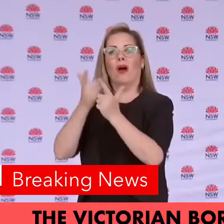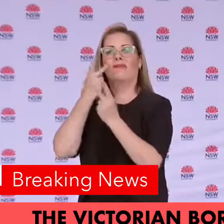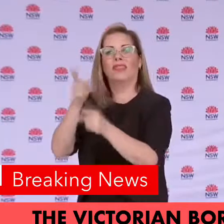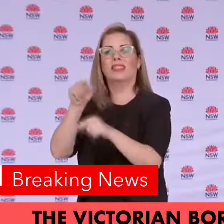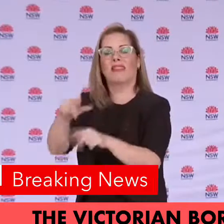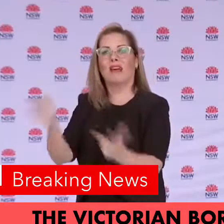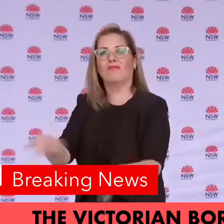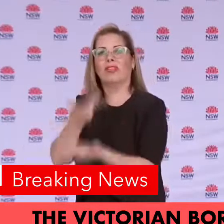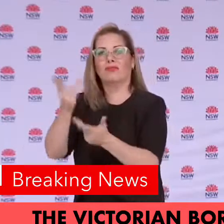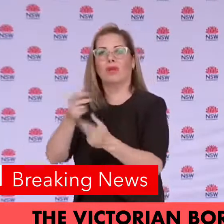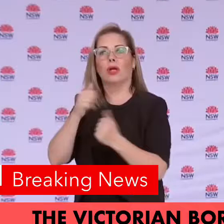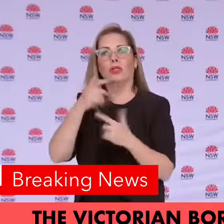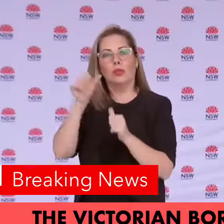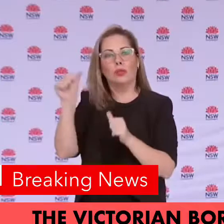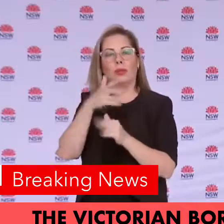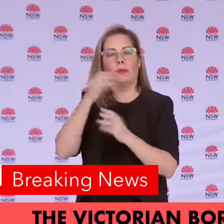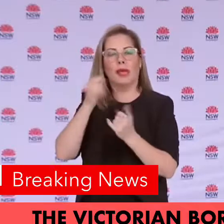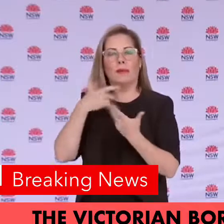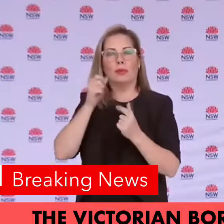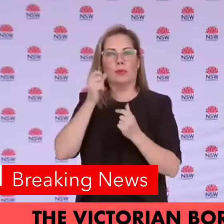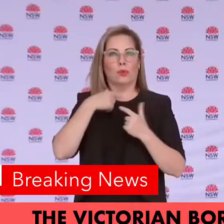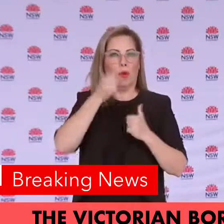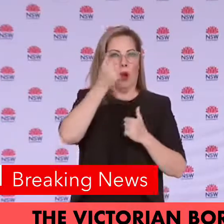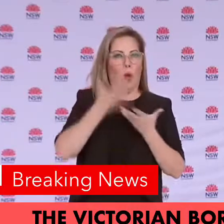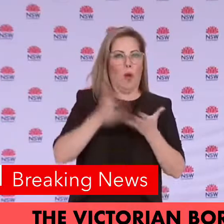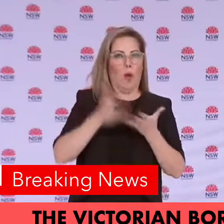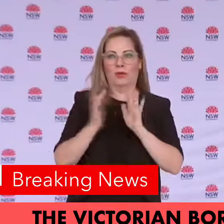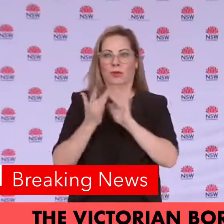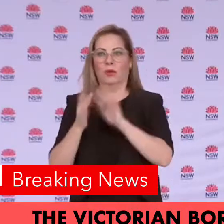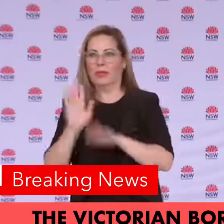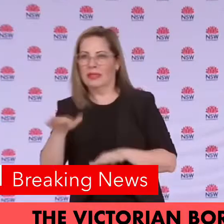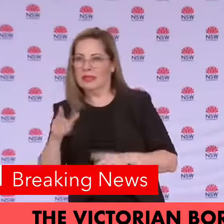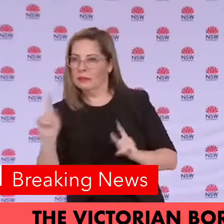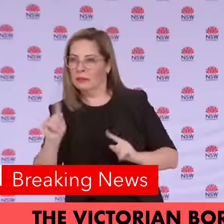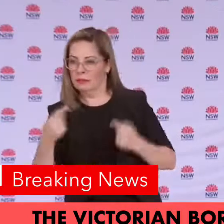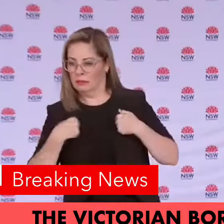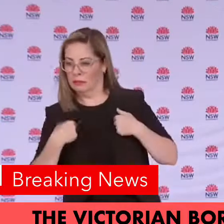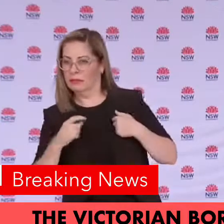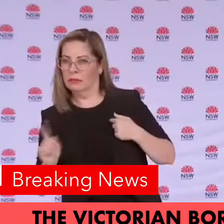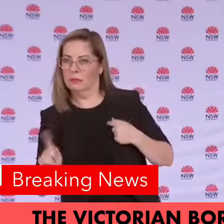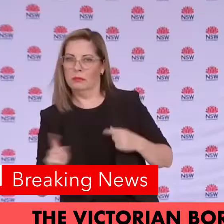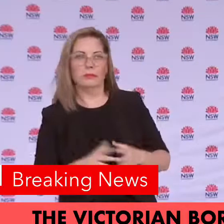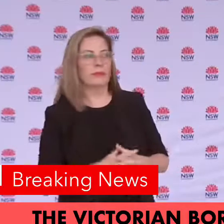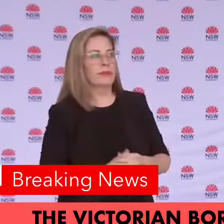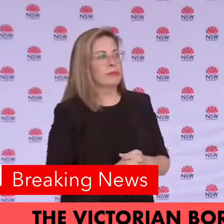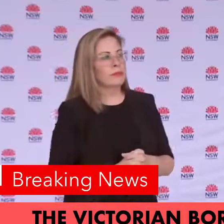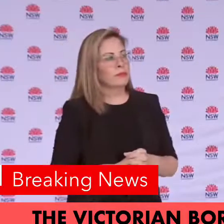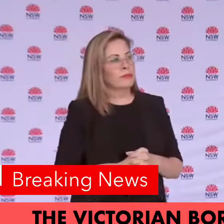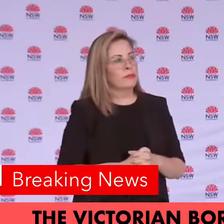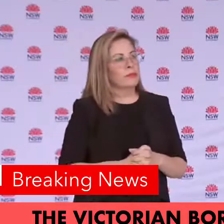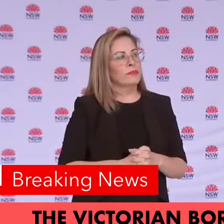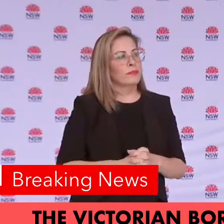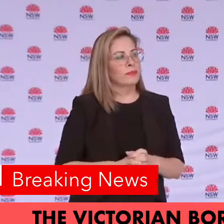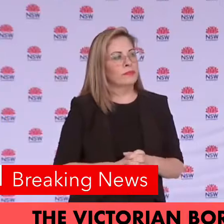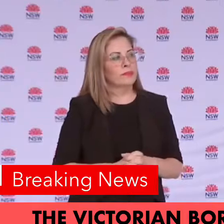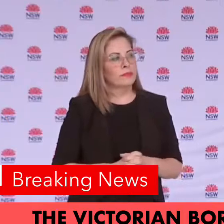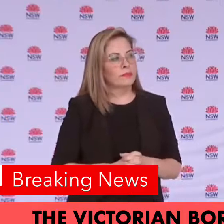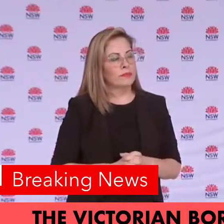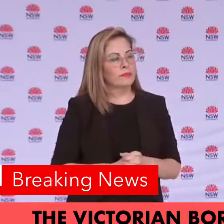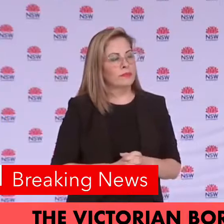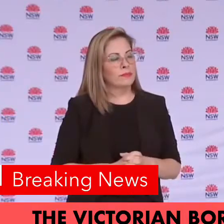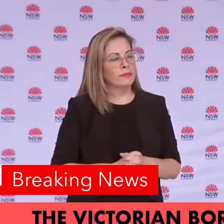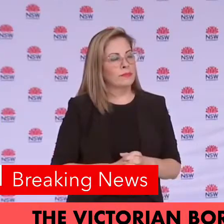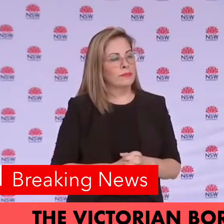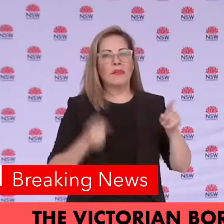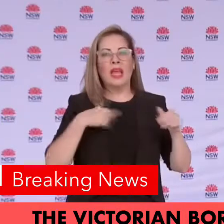staff to report the work, saying they're essential services. You gave your comments, other inquiries were made. What's now reversed that decision?